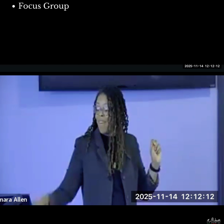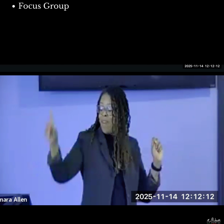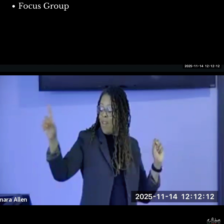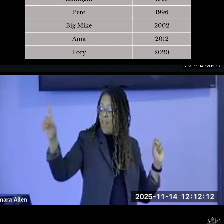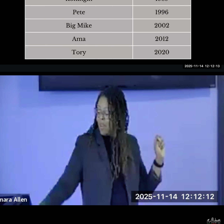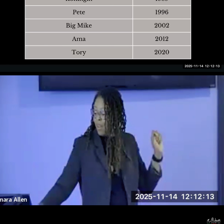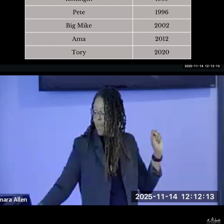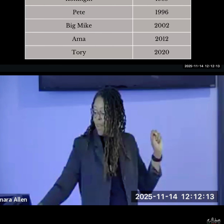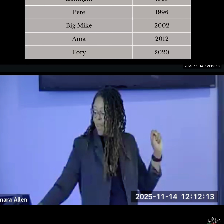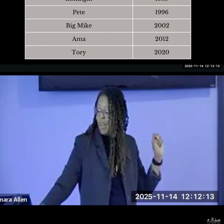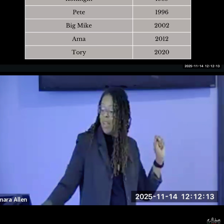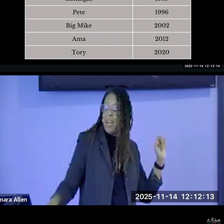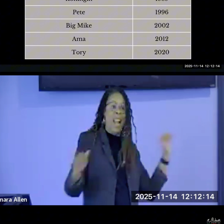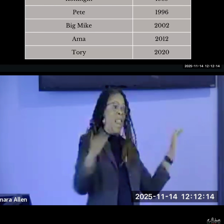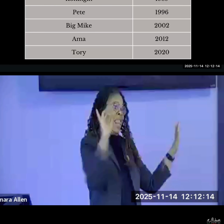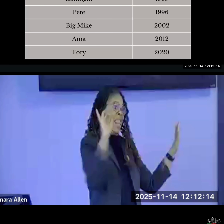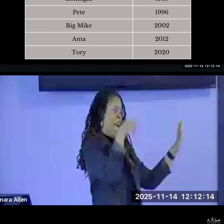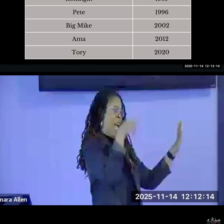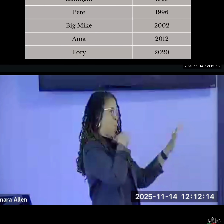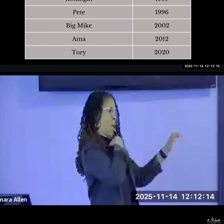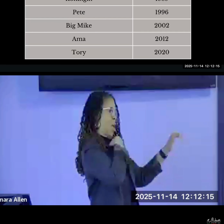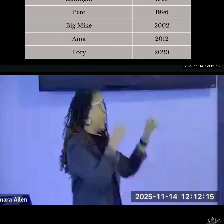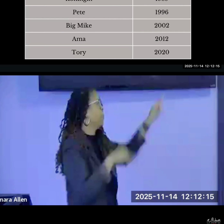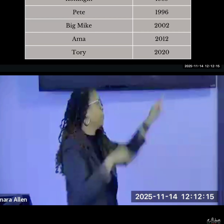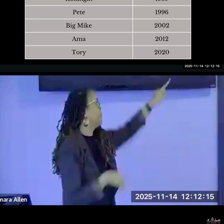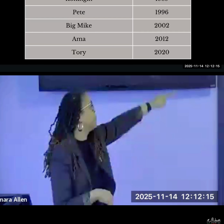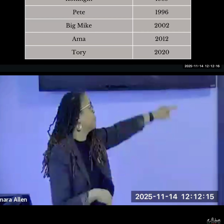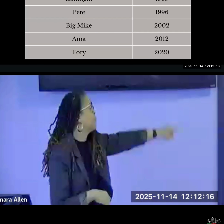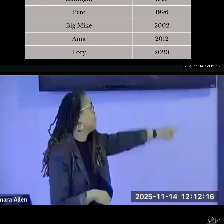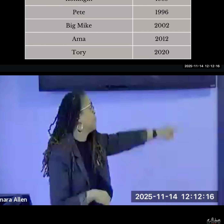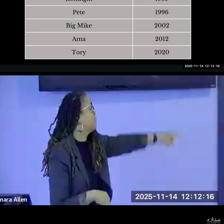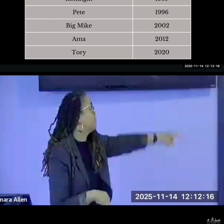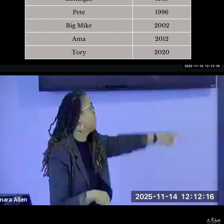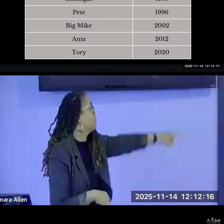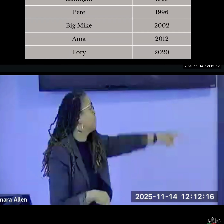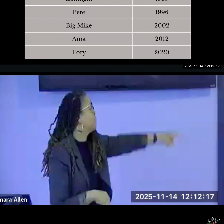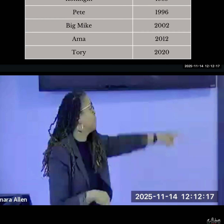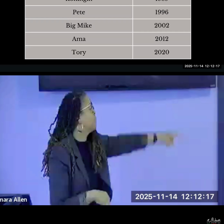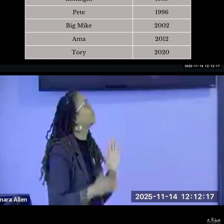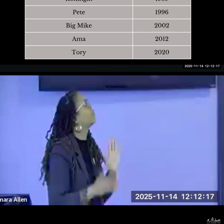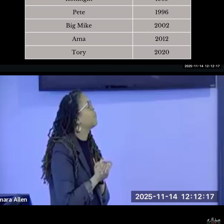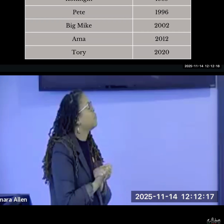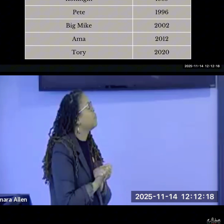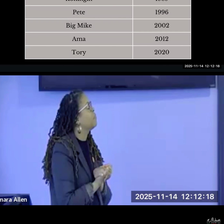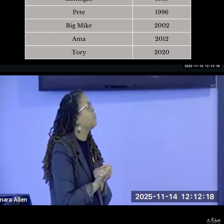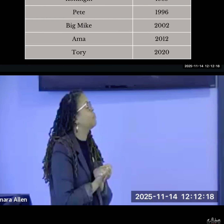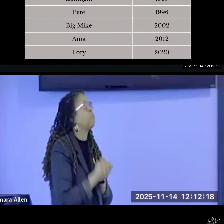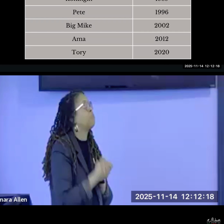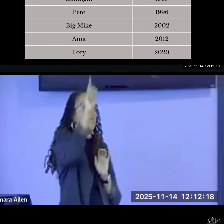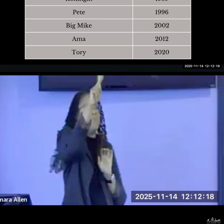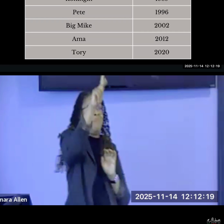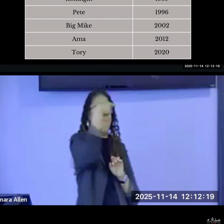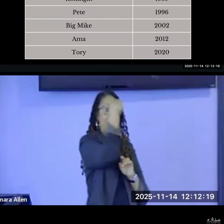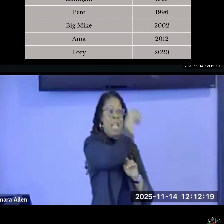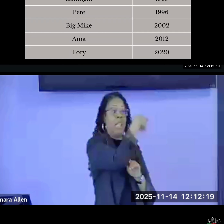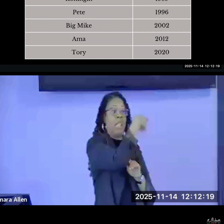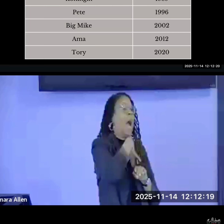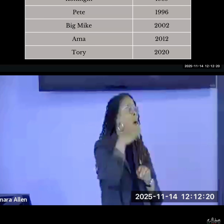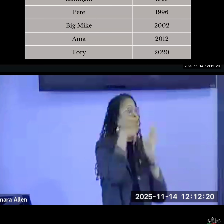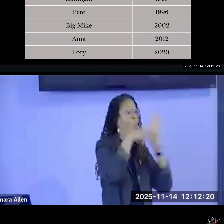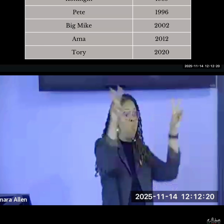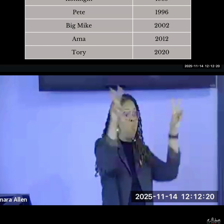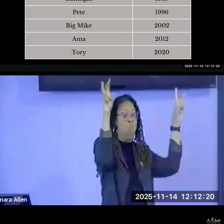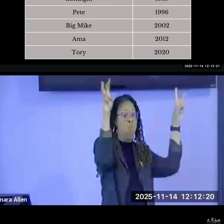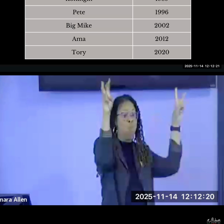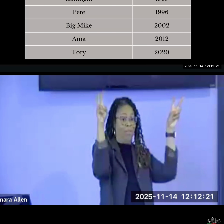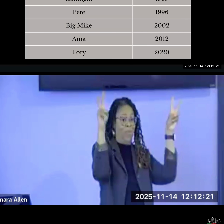go to the data. I know you're all ready to see the results. Here are the six Black deaf participants that were included in my